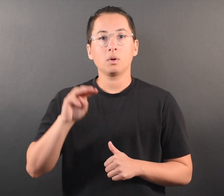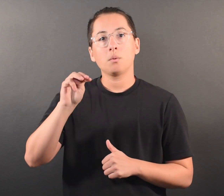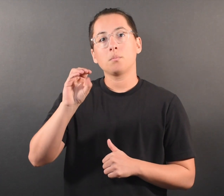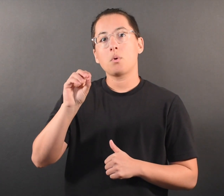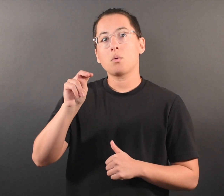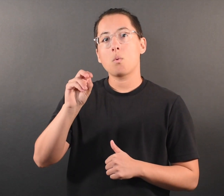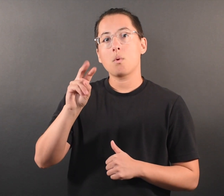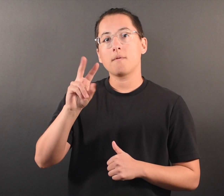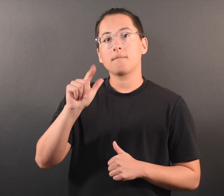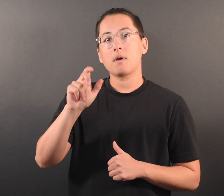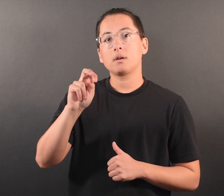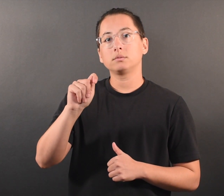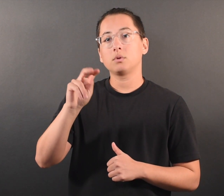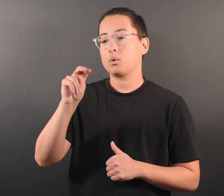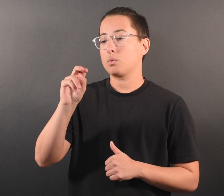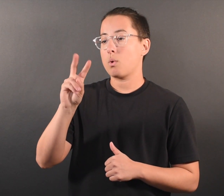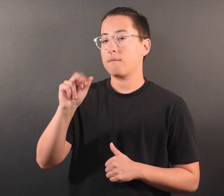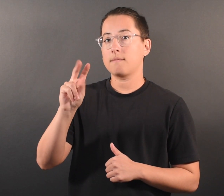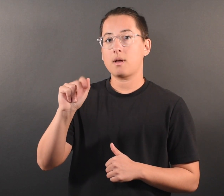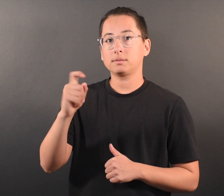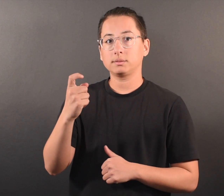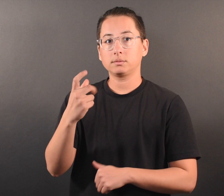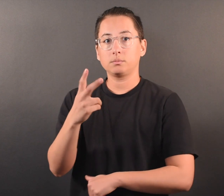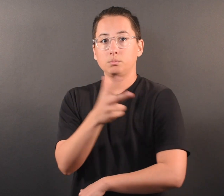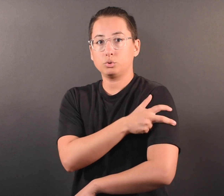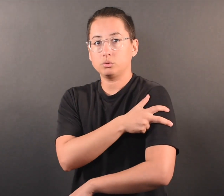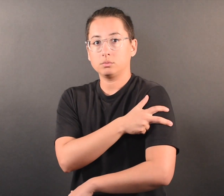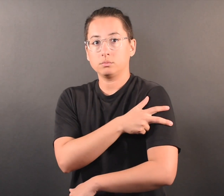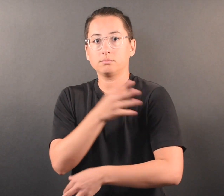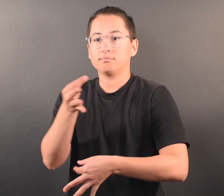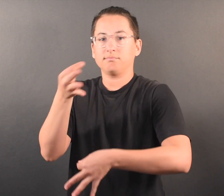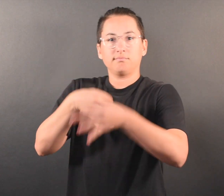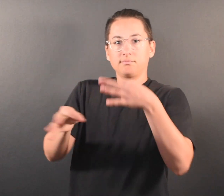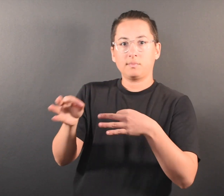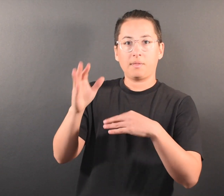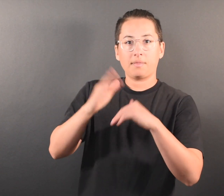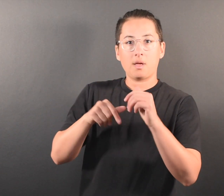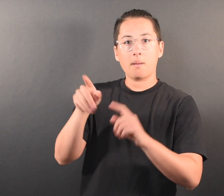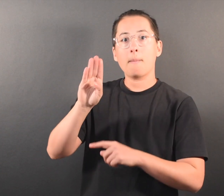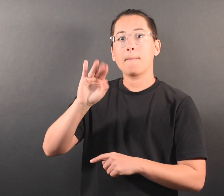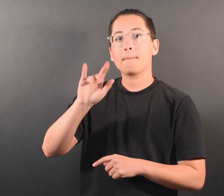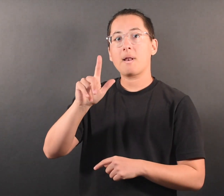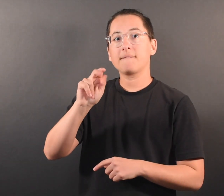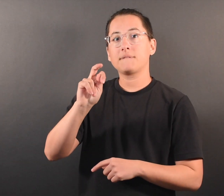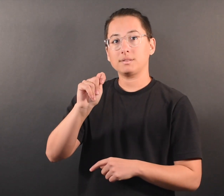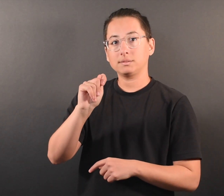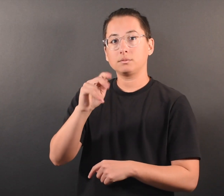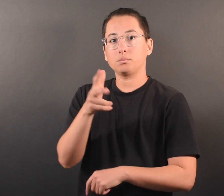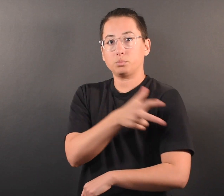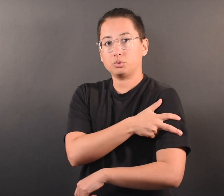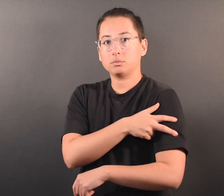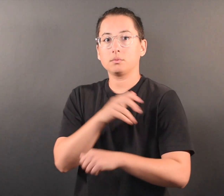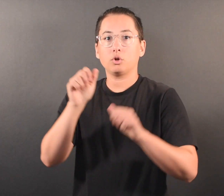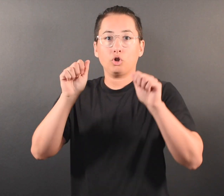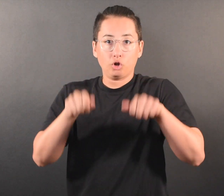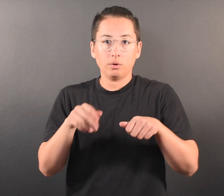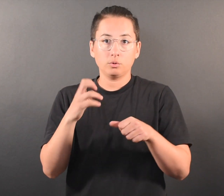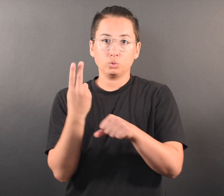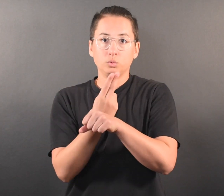A monovalent Novavax booster dose instead of a bivalent booster dose may be used in limited